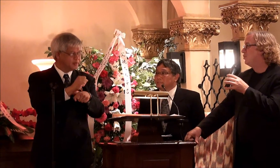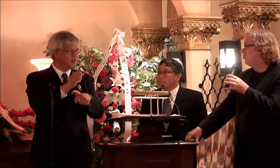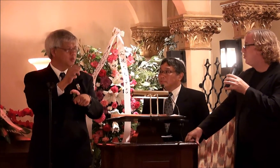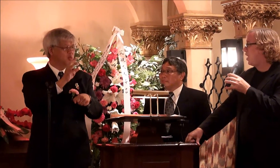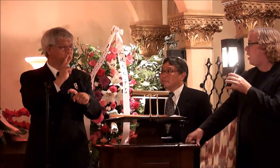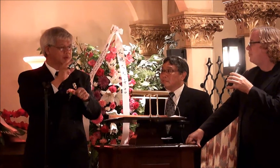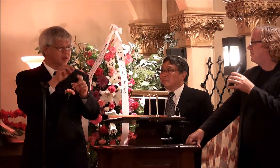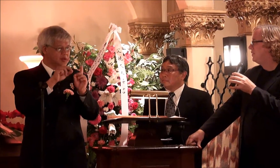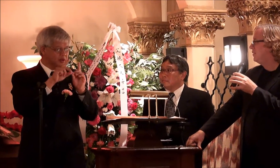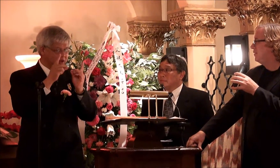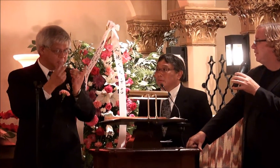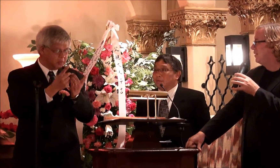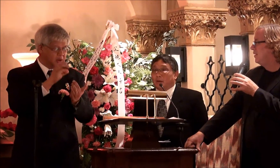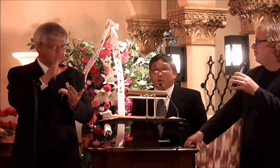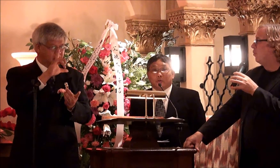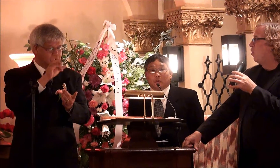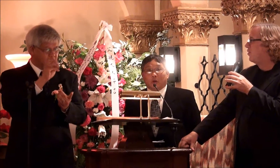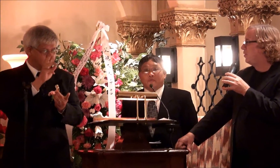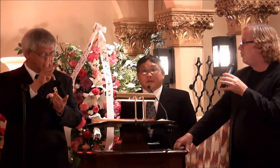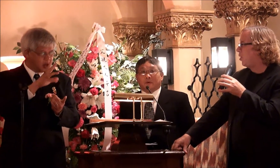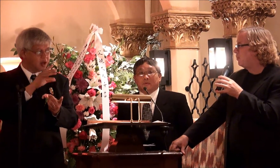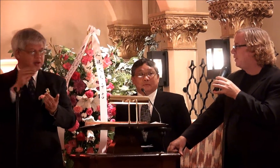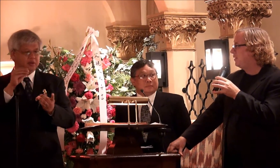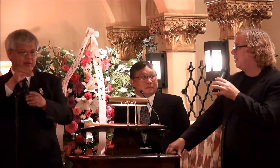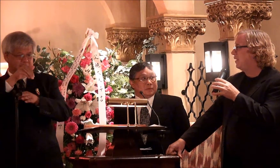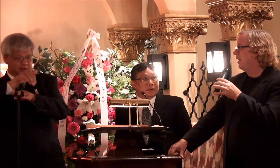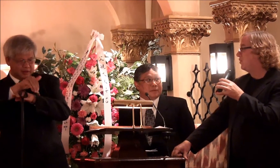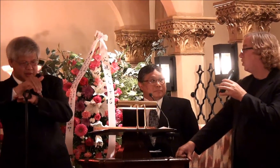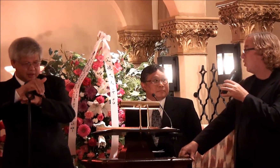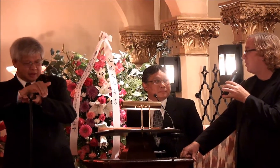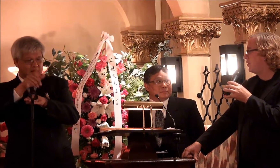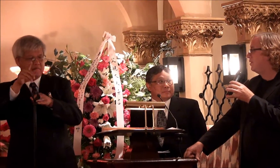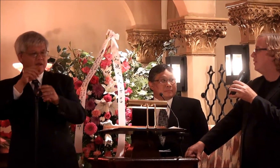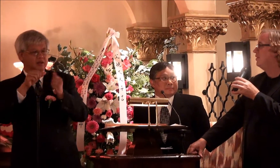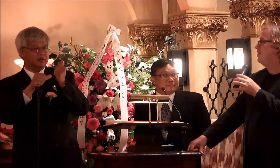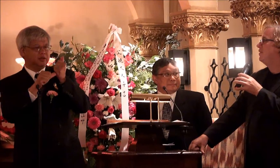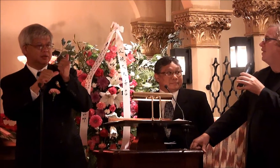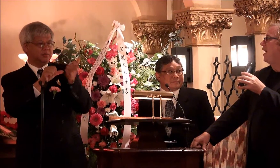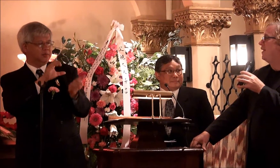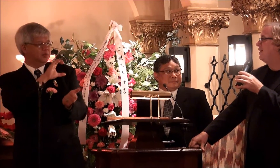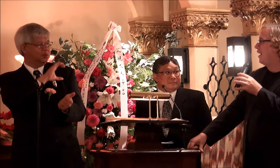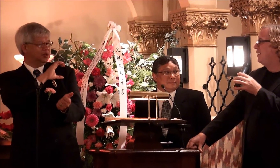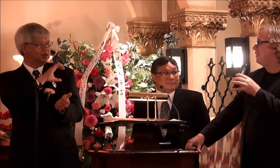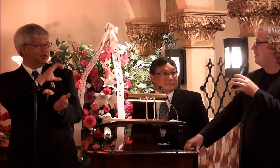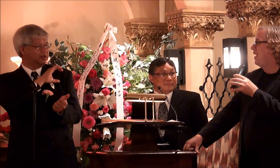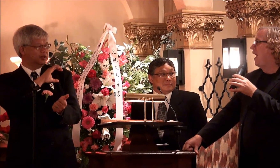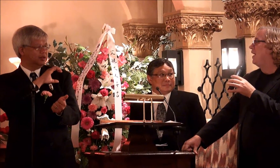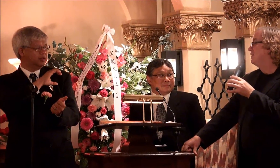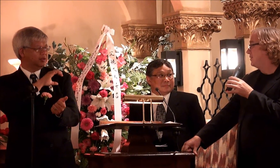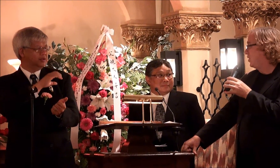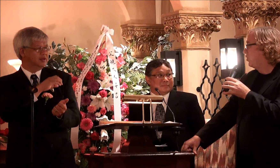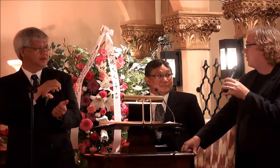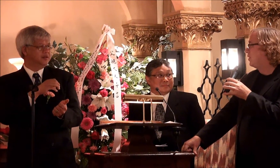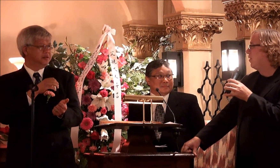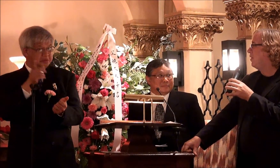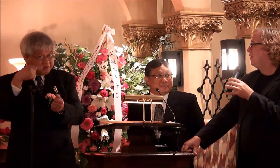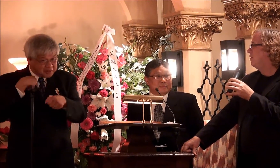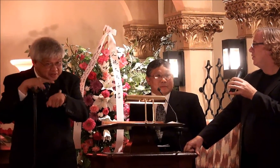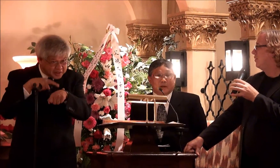2 jobs. The water department as a clerk, and at night as a security guard. My